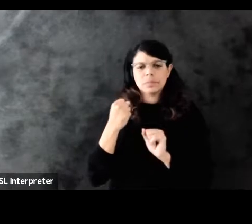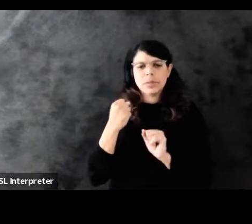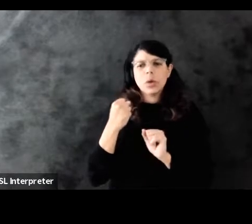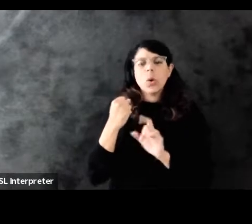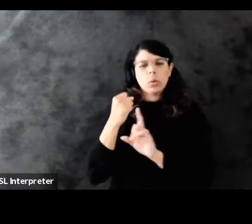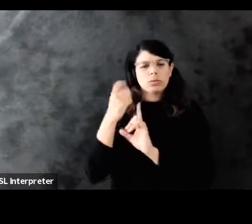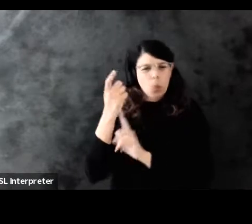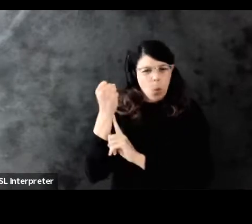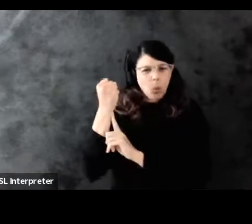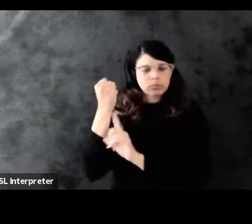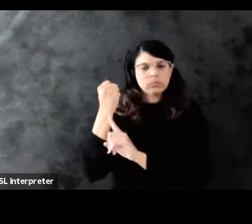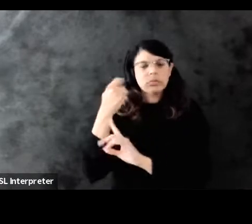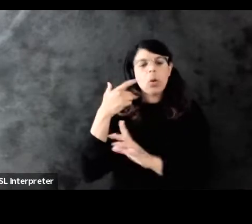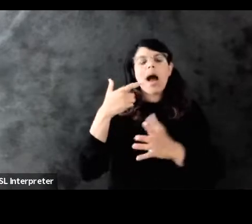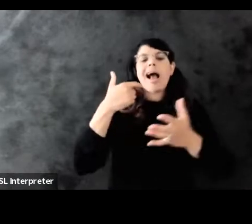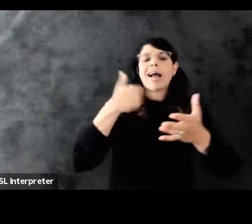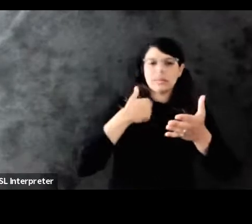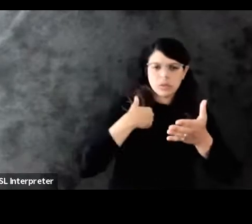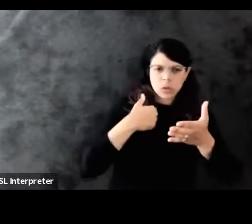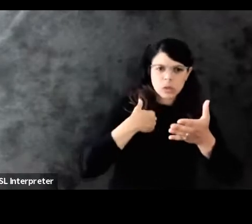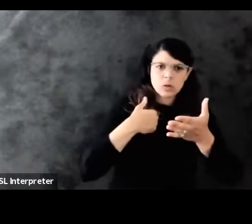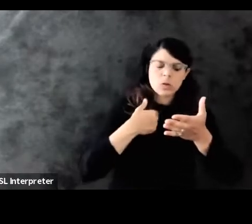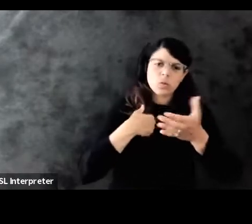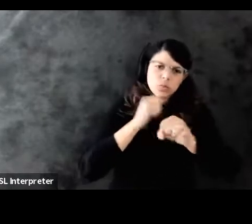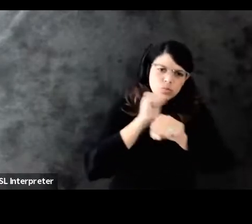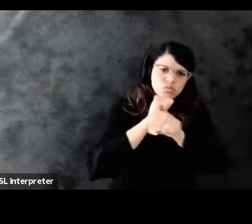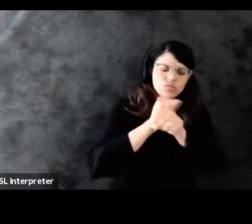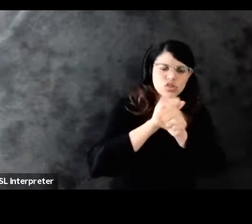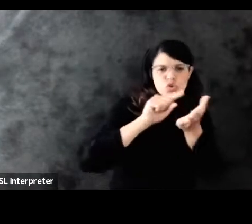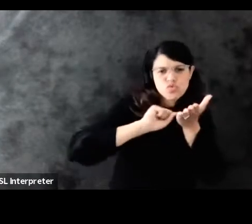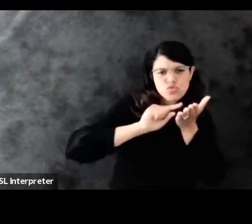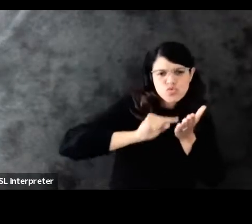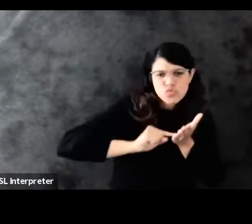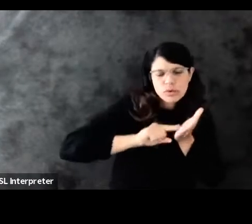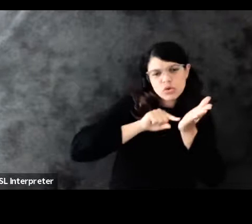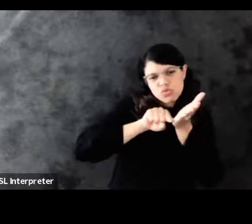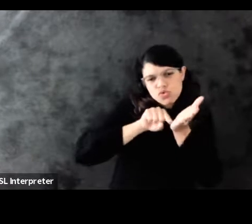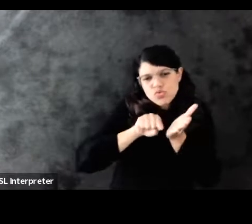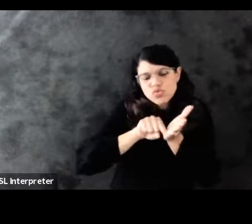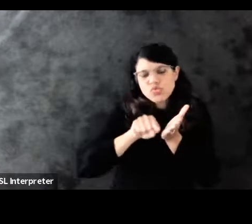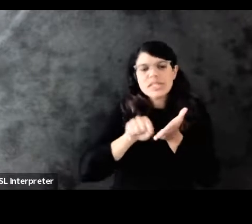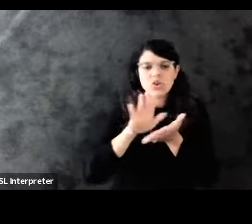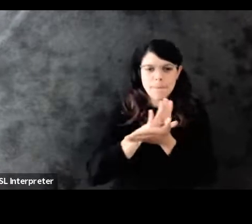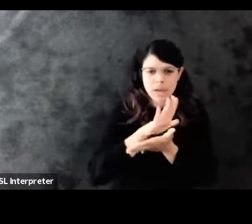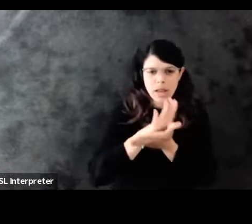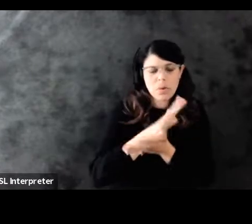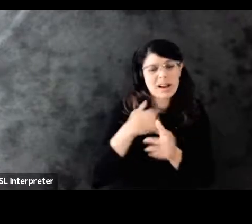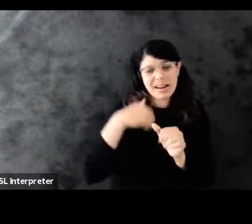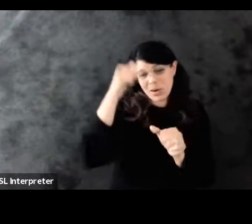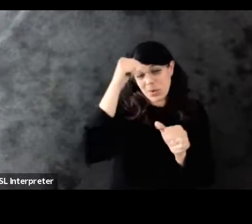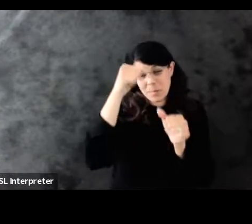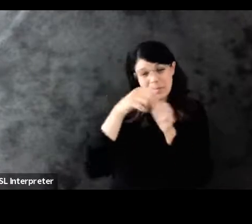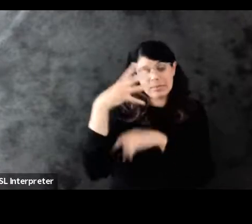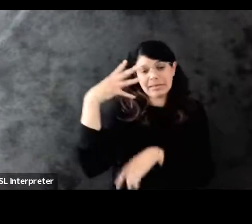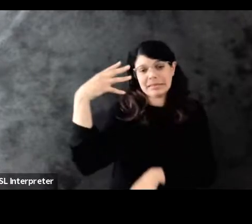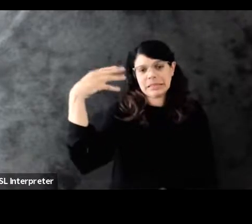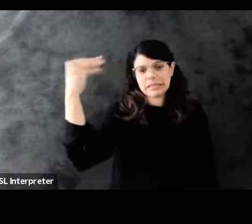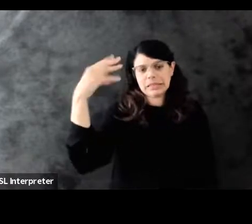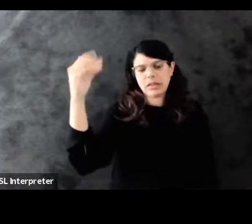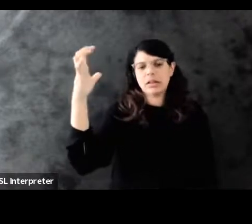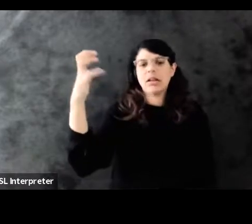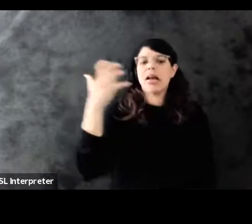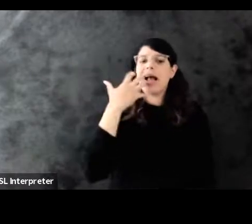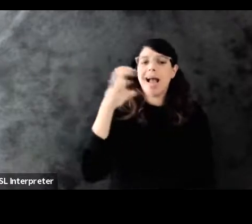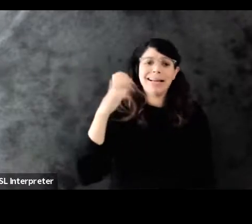paper in my kitchen con mis calzones, it was a hot day. And I was writing my research paper on